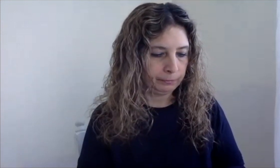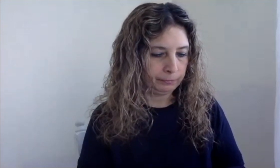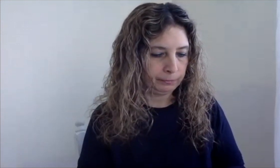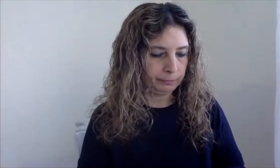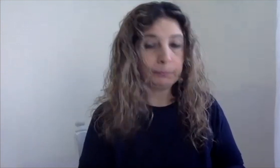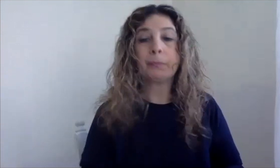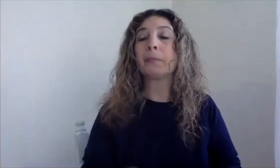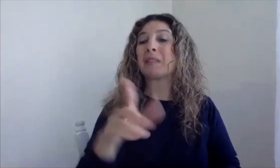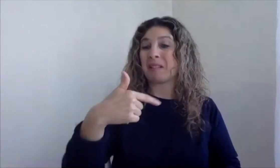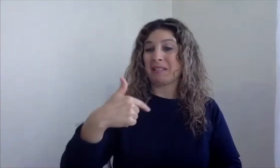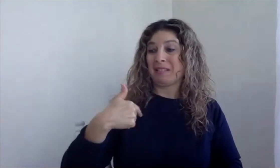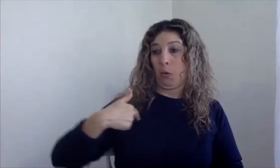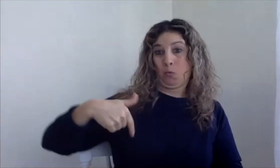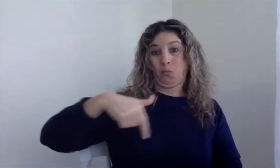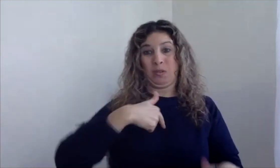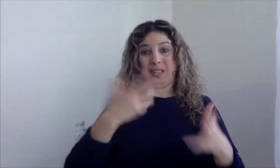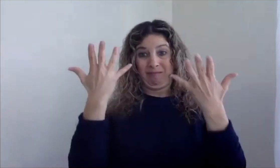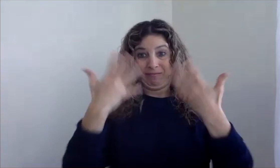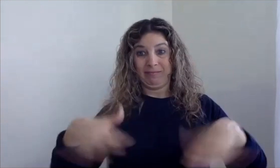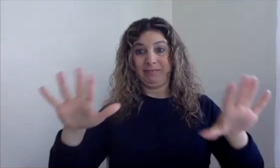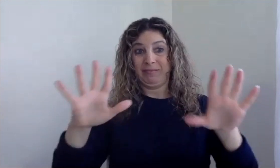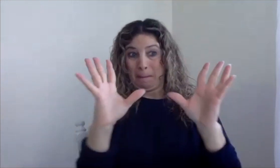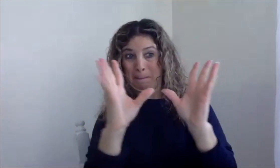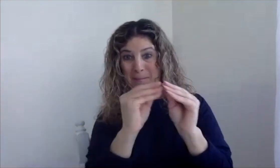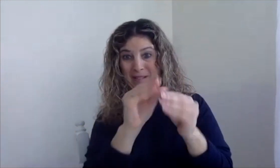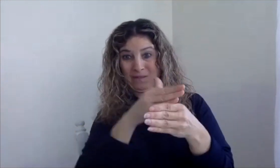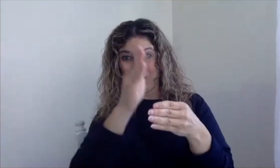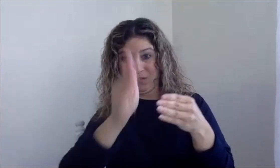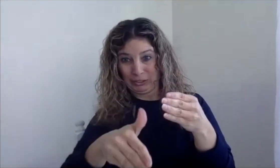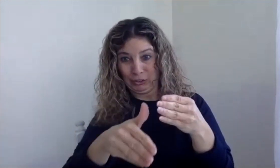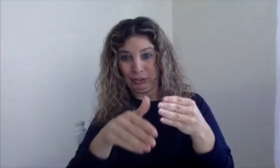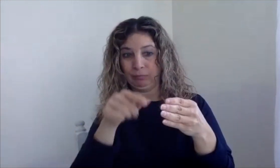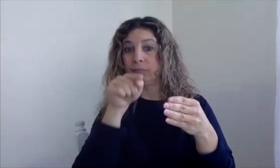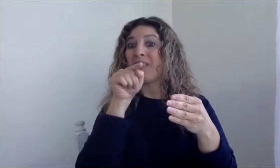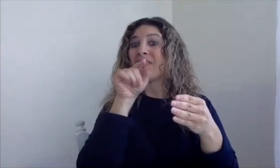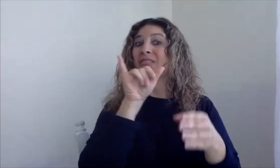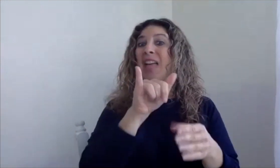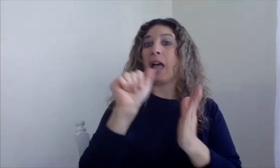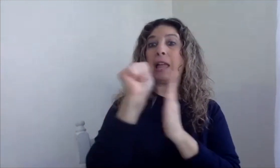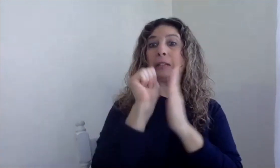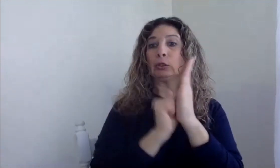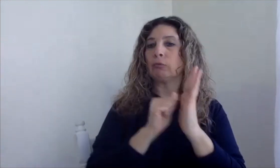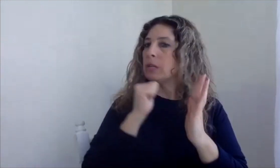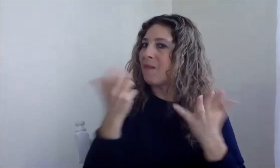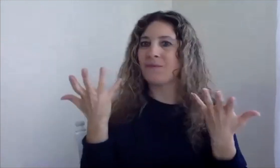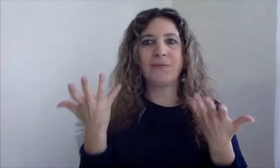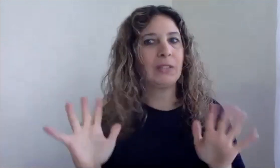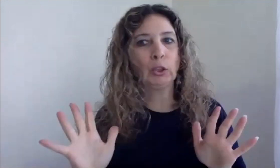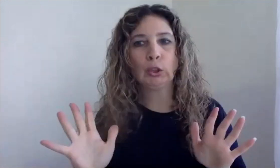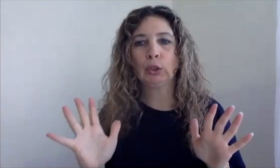meeting and then what the announcement that we just recently got. So when that meeting was over, we had